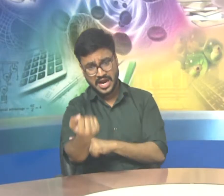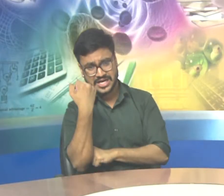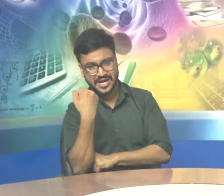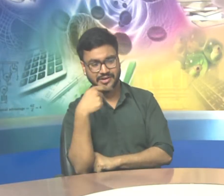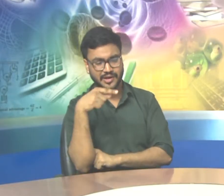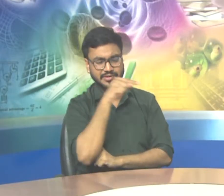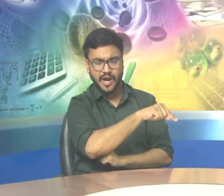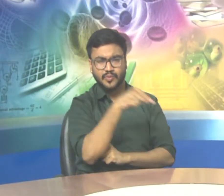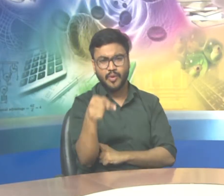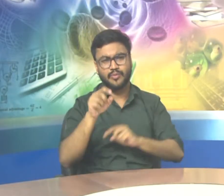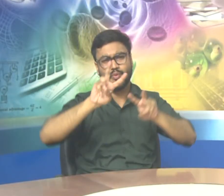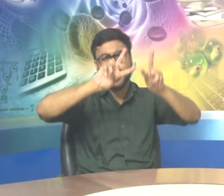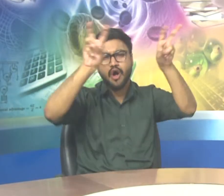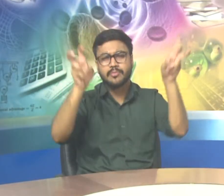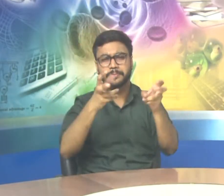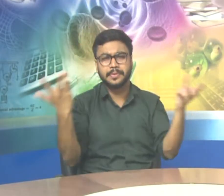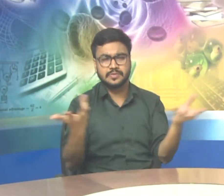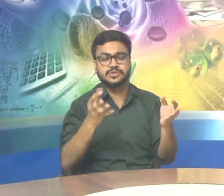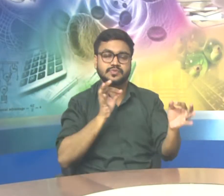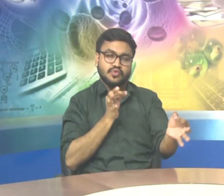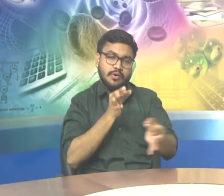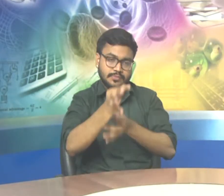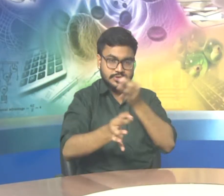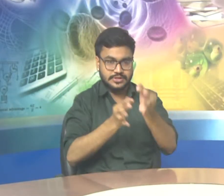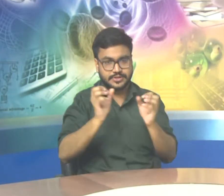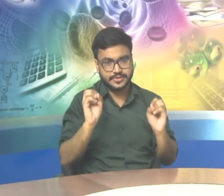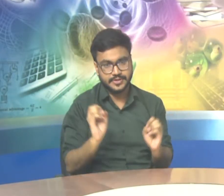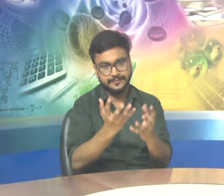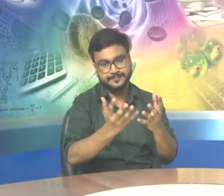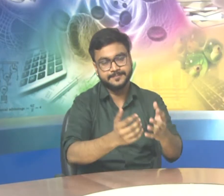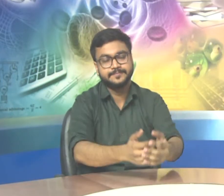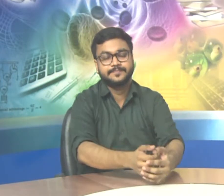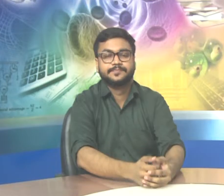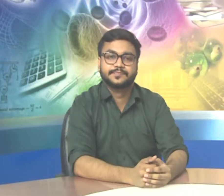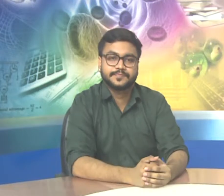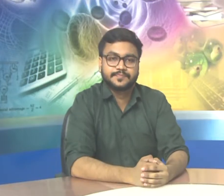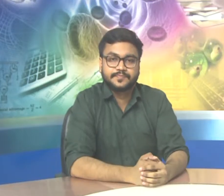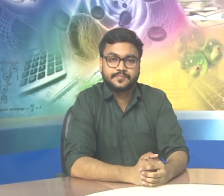Now our lesson which we are going to learn is work and energy.